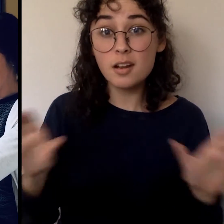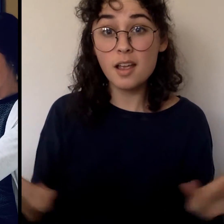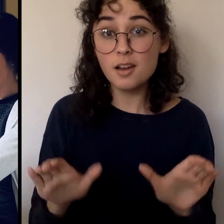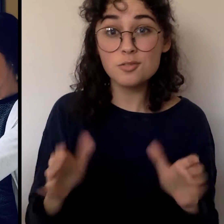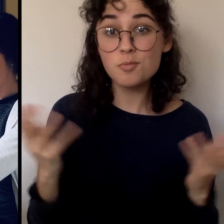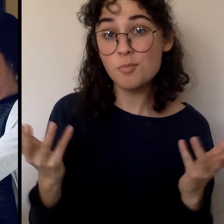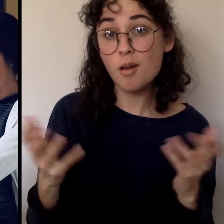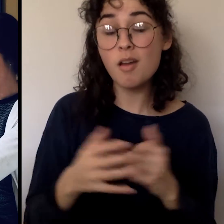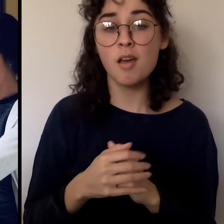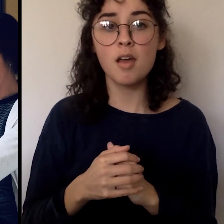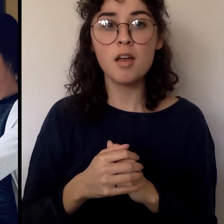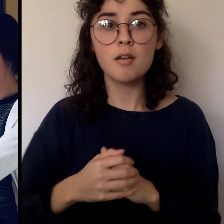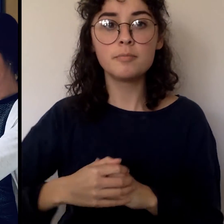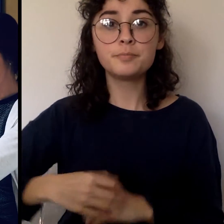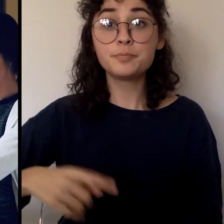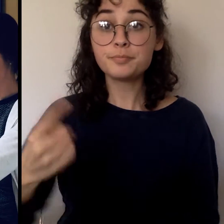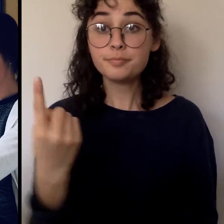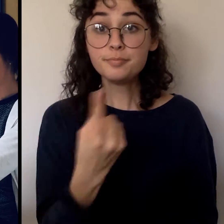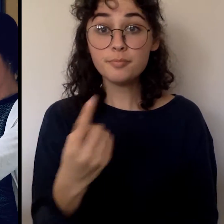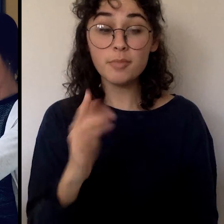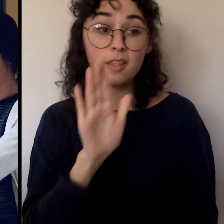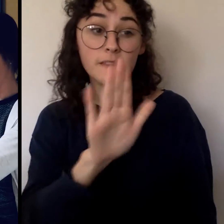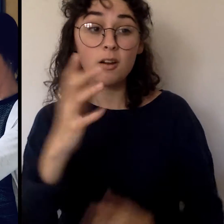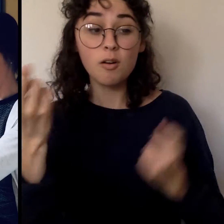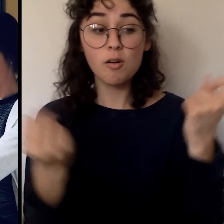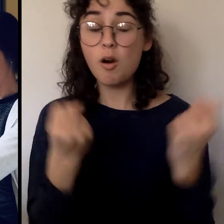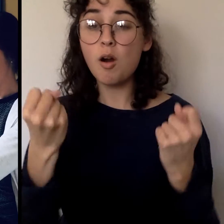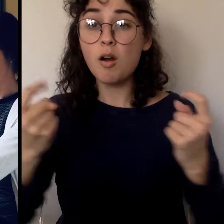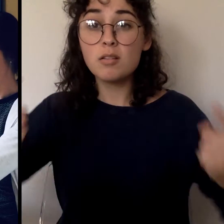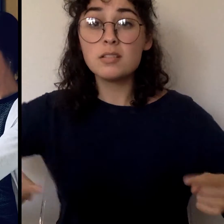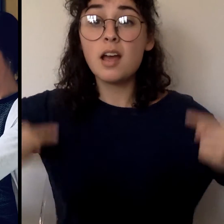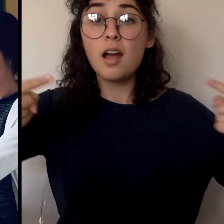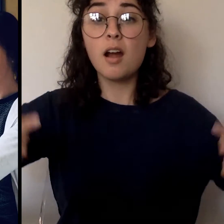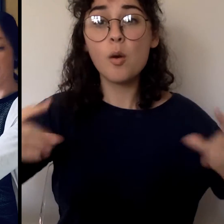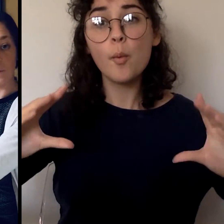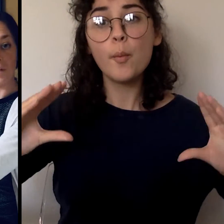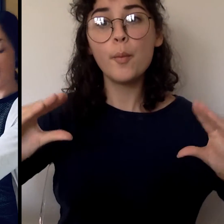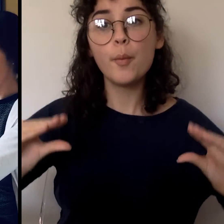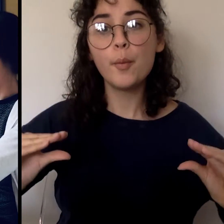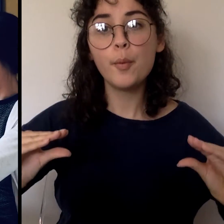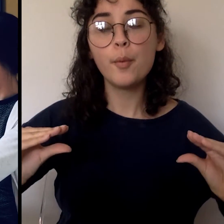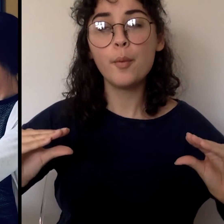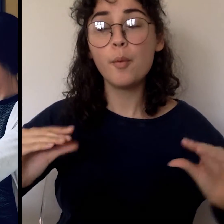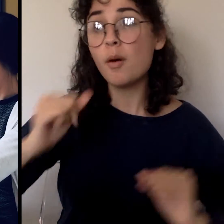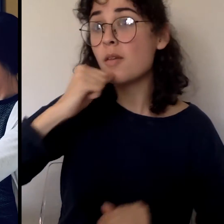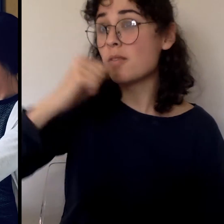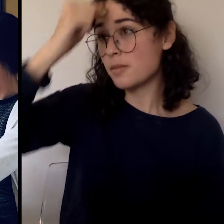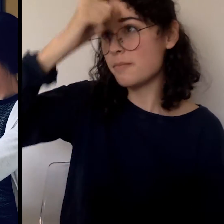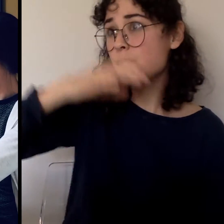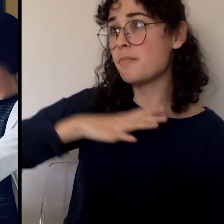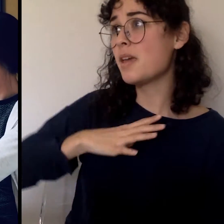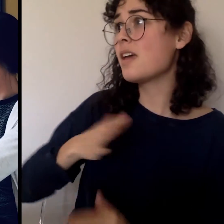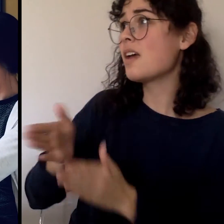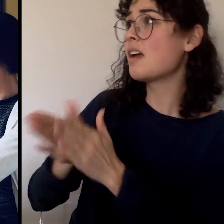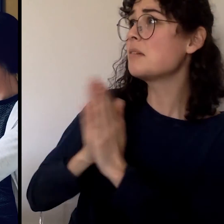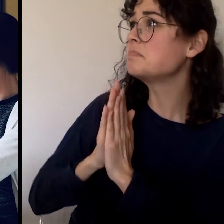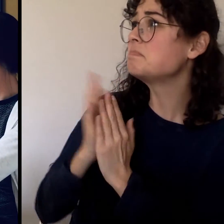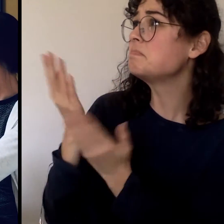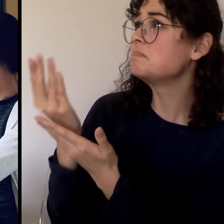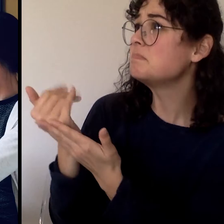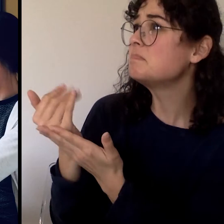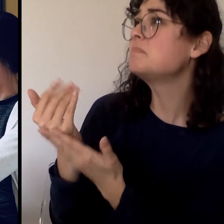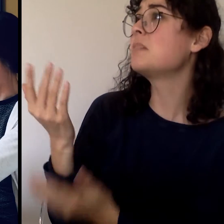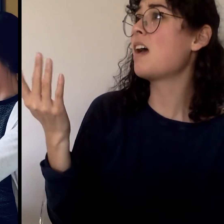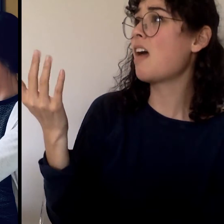Somebody had let the air out of the tires of a car. The man asked if we could help him. Tim took a rubber